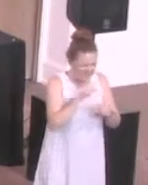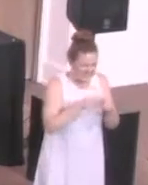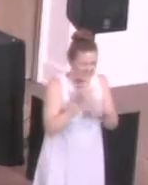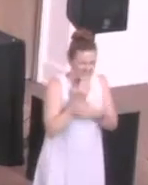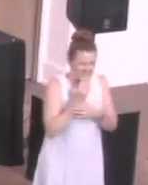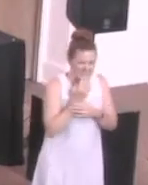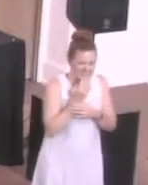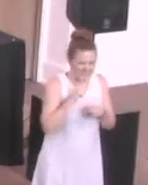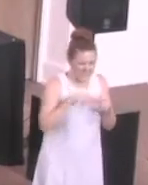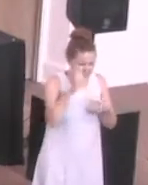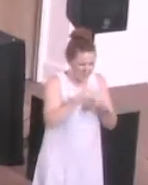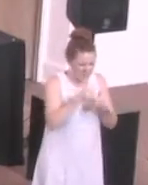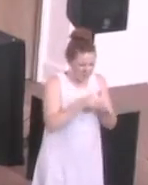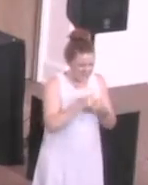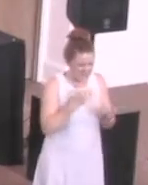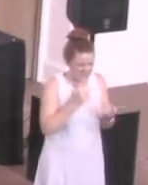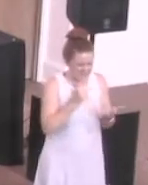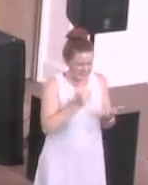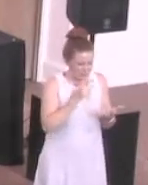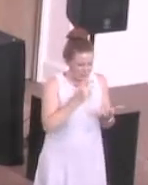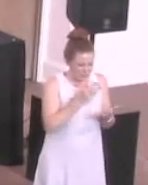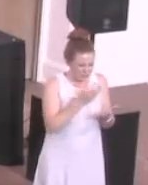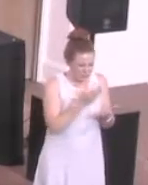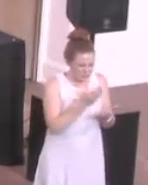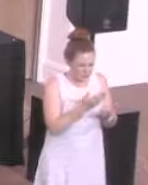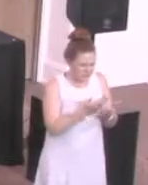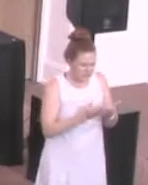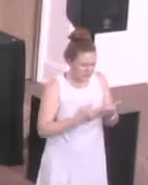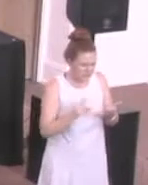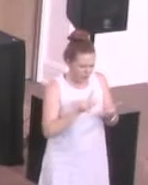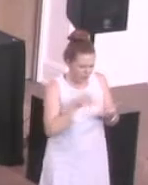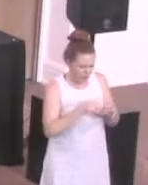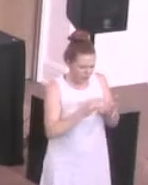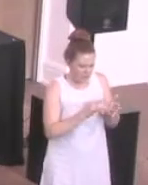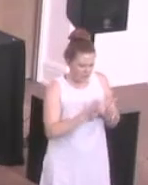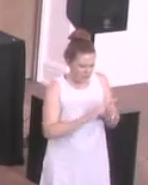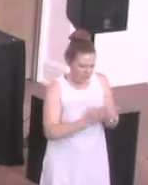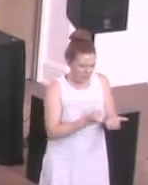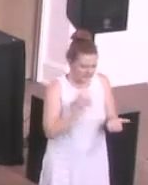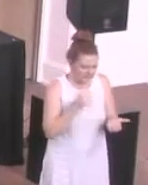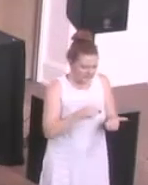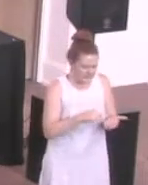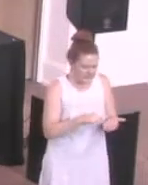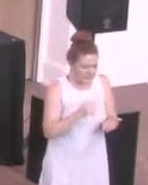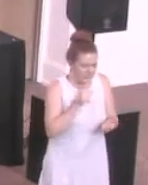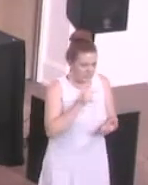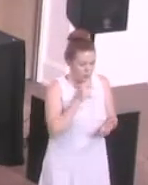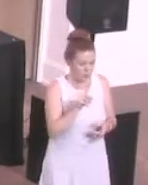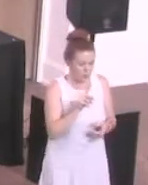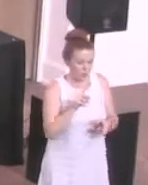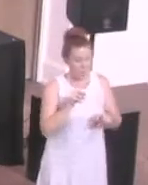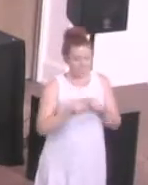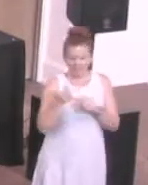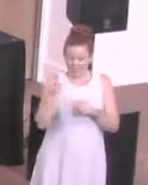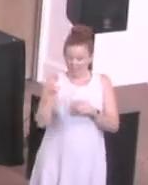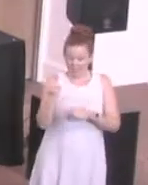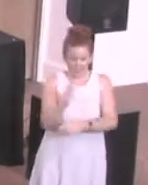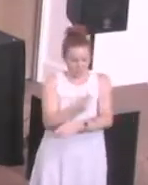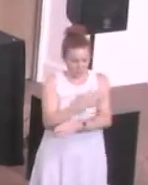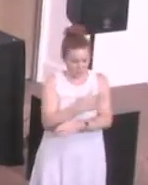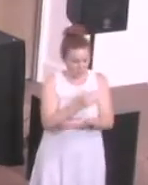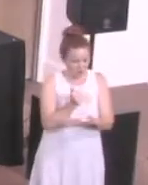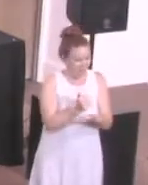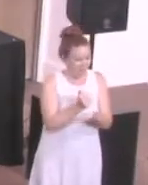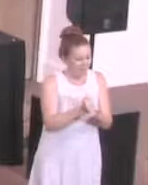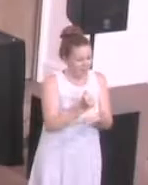somebody, and you're like, somewhere in the Bible it says this, right? This helps. It's amazing. I have a very hard